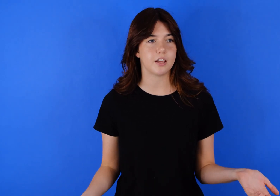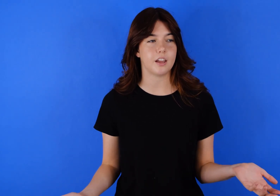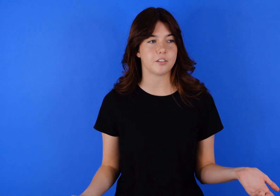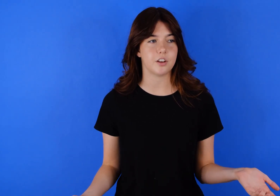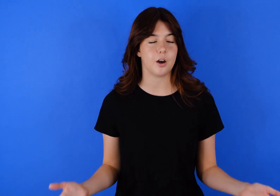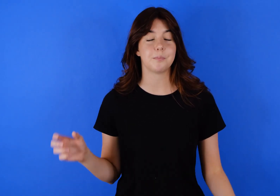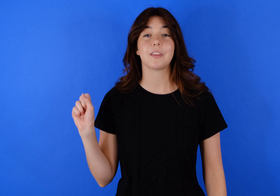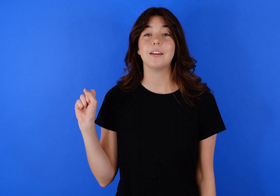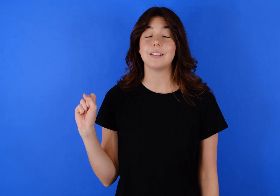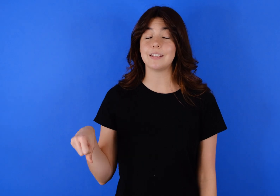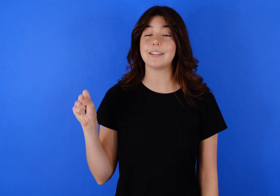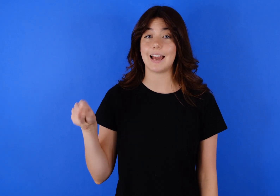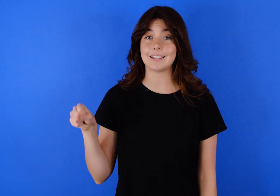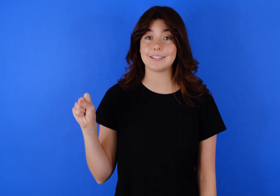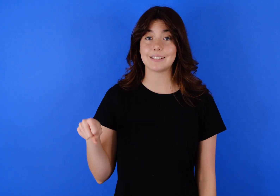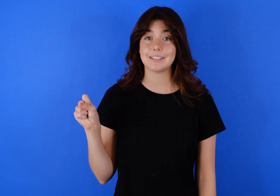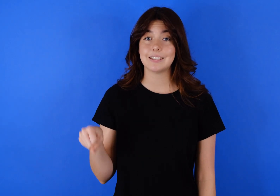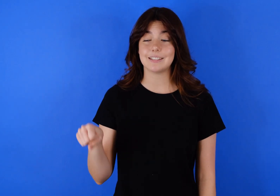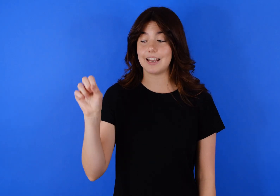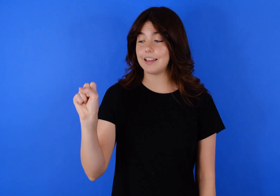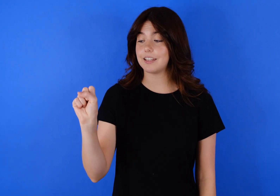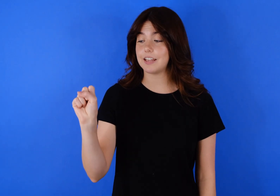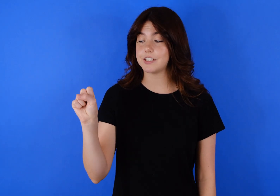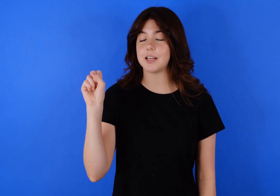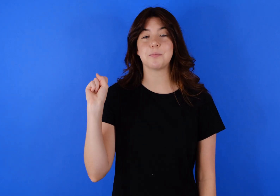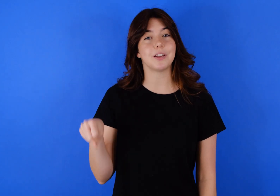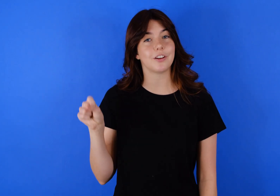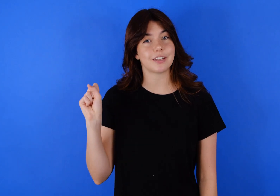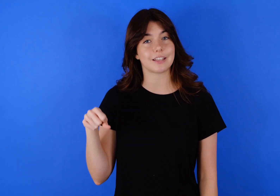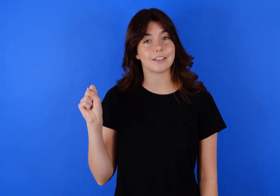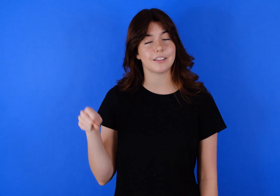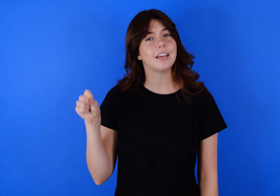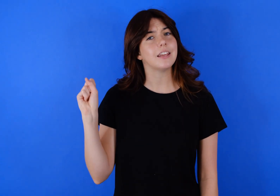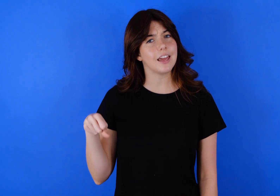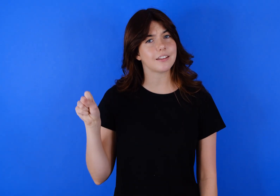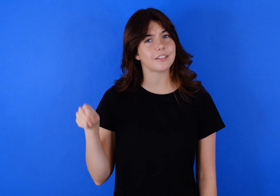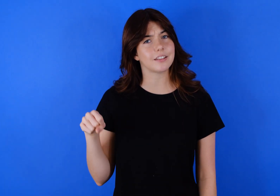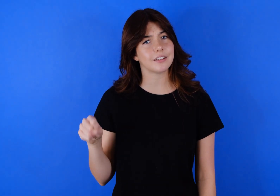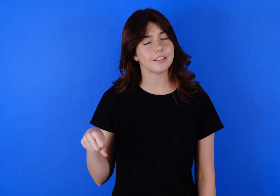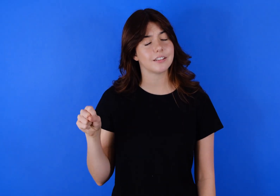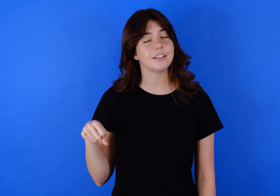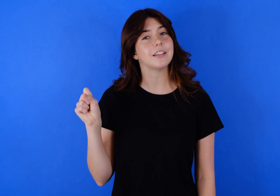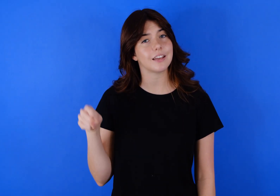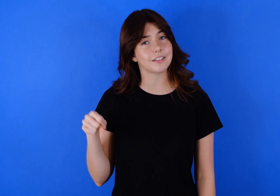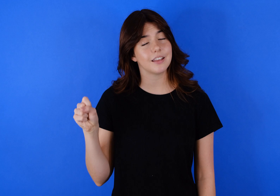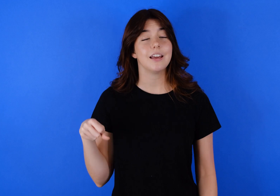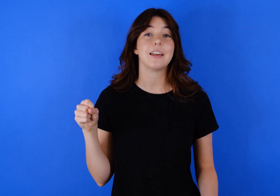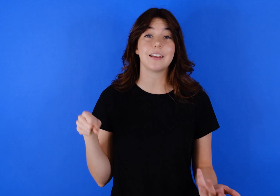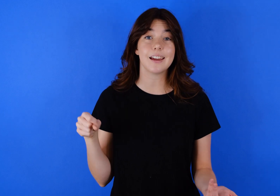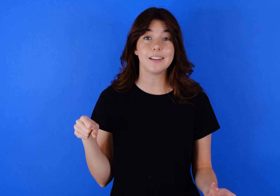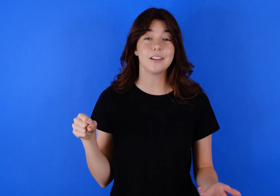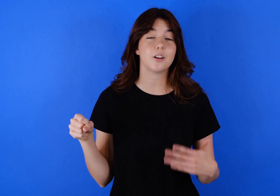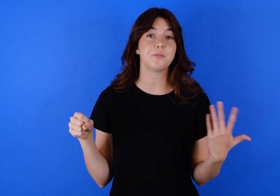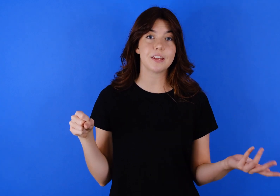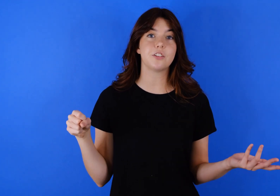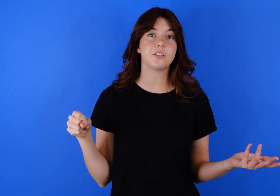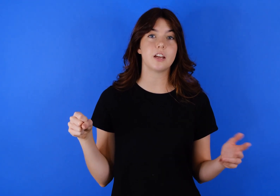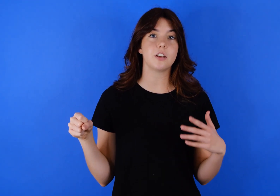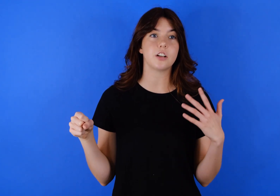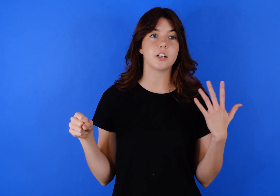yes and no. So this is yes. It's an S hand shape, and it goes like this. Yes. Yes. And again, your face and